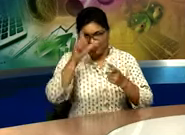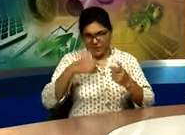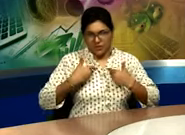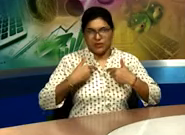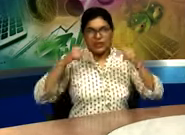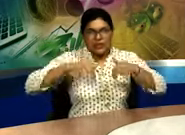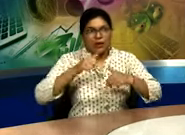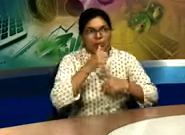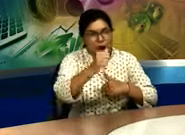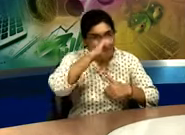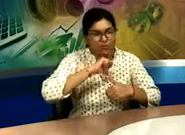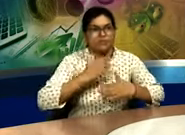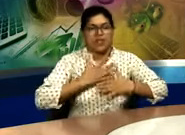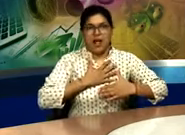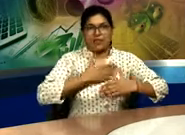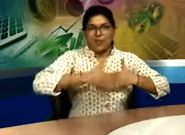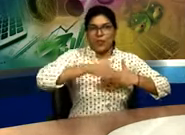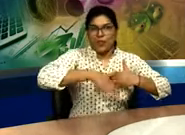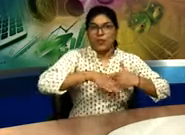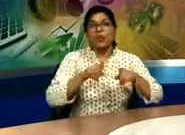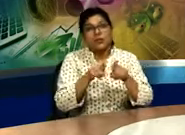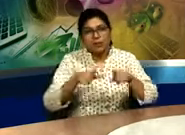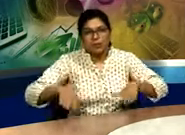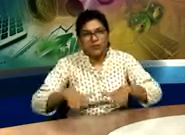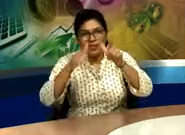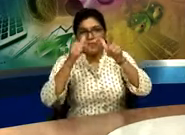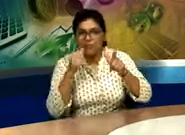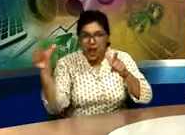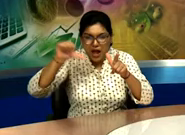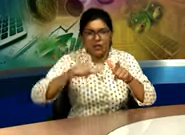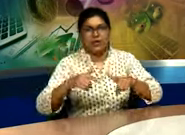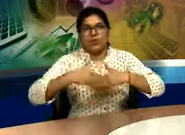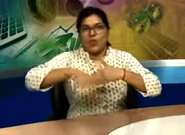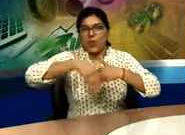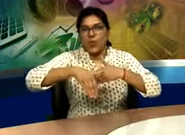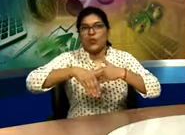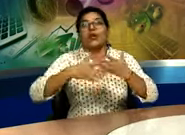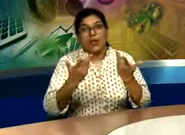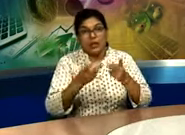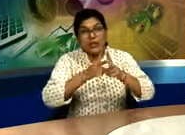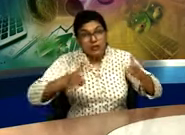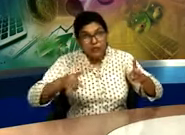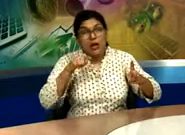If there would have been no water, then it would be difficult to sustain a